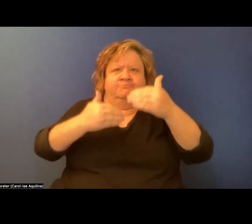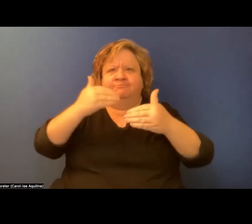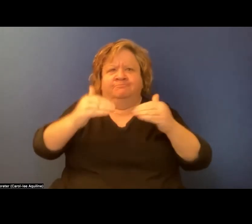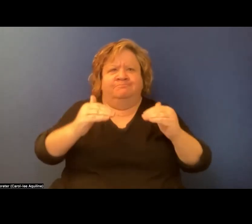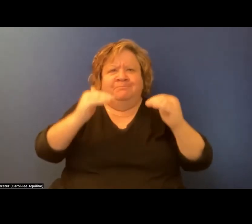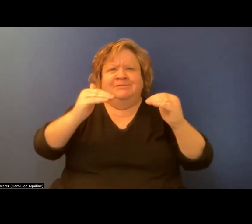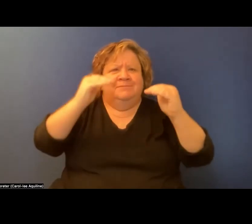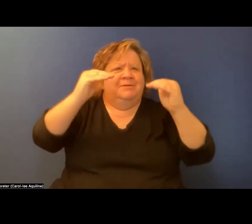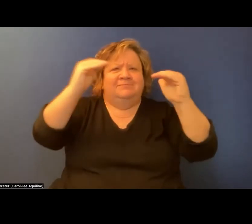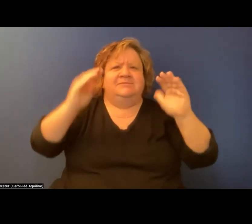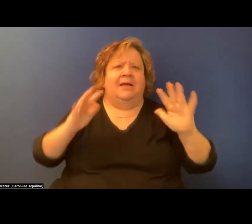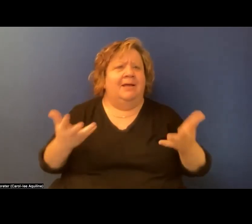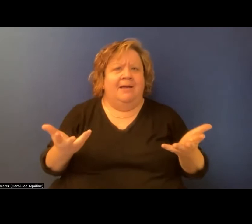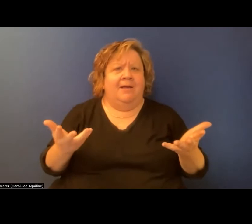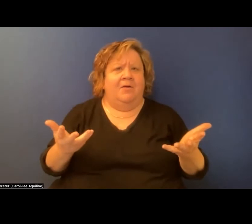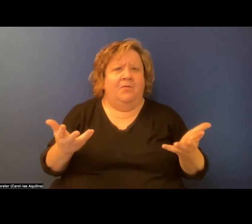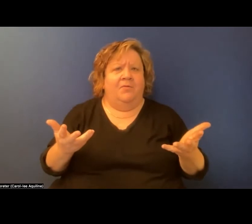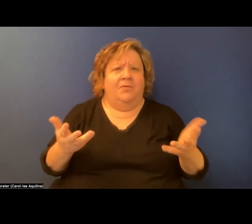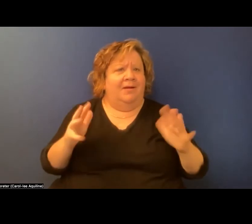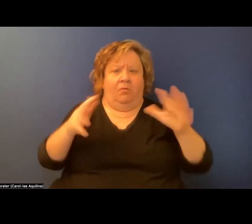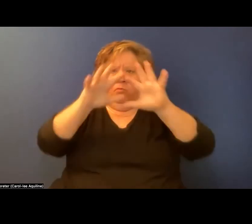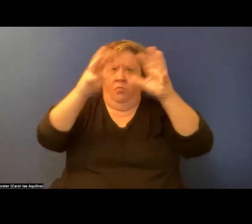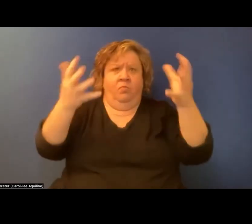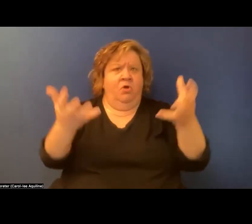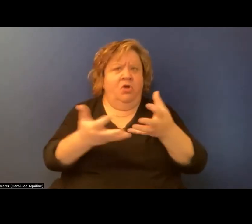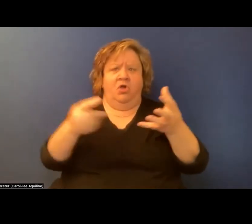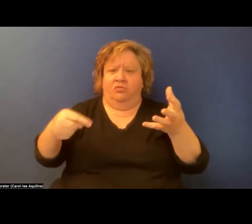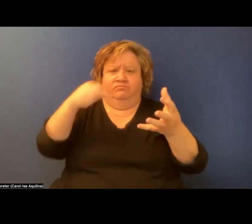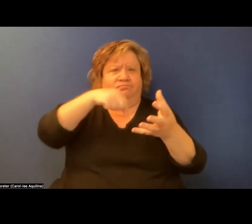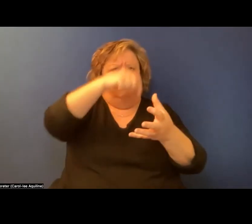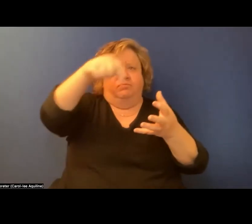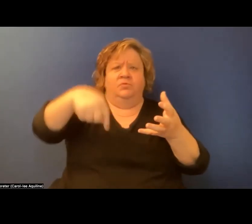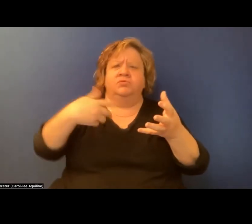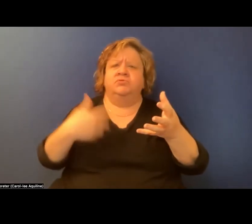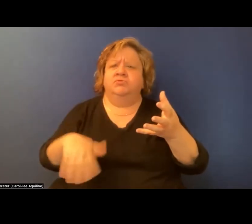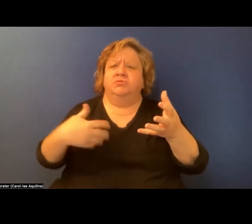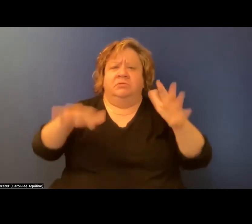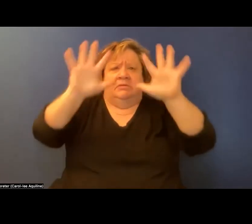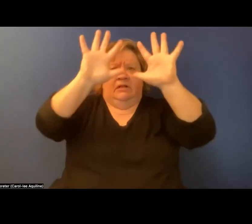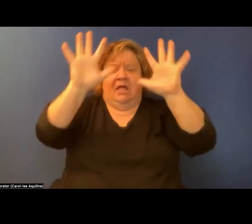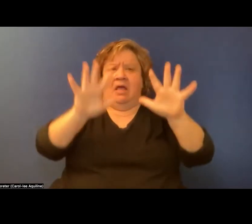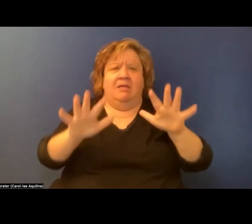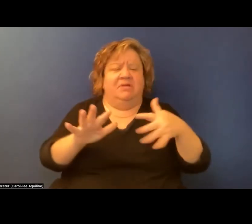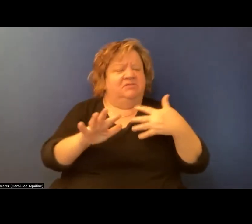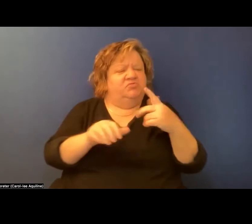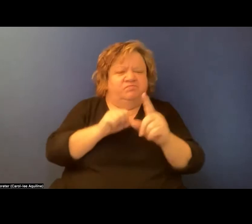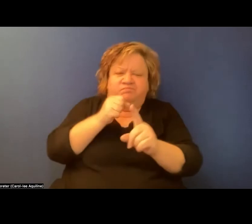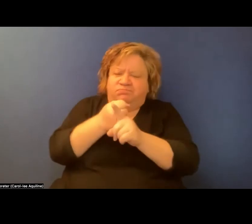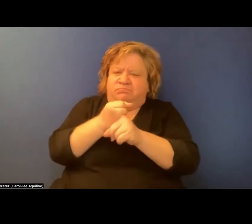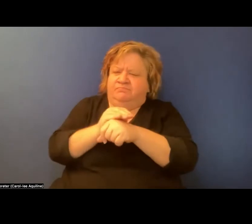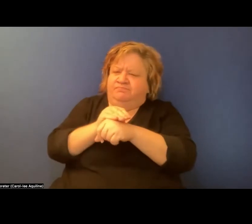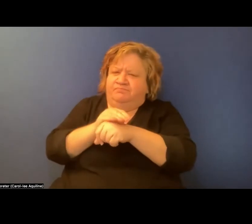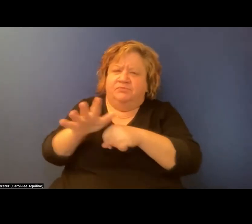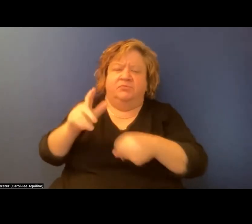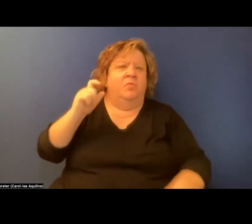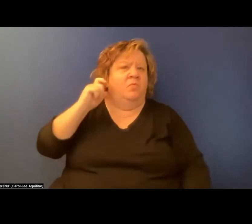with all crises, climate change also exacts its highest price from women and girls, especially from those who are already being left behind, women and